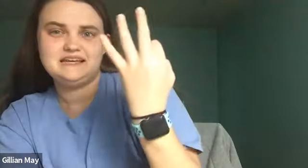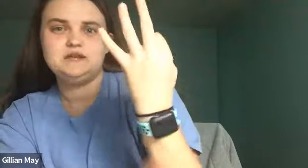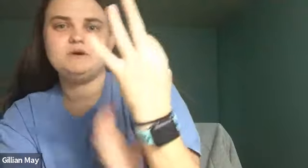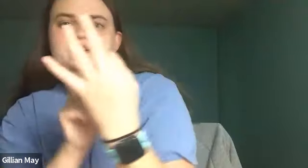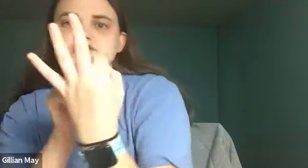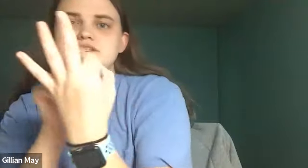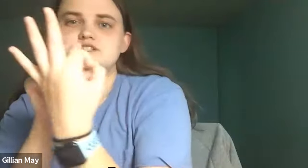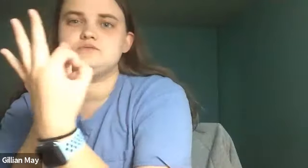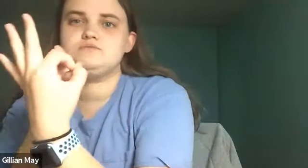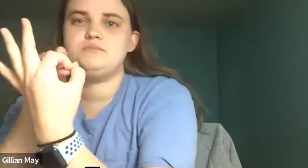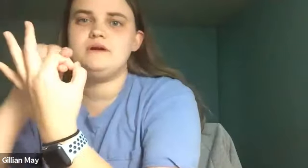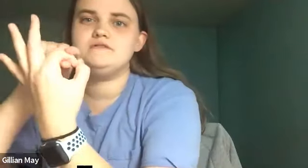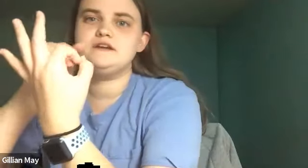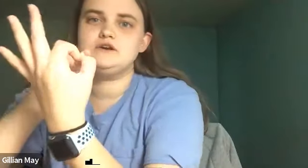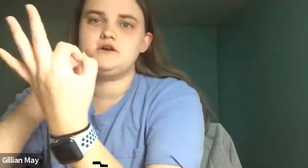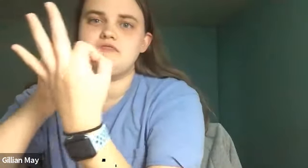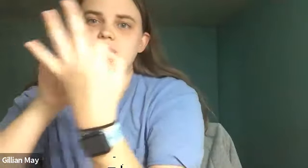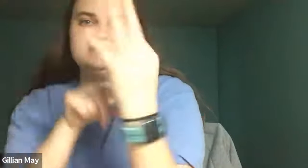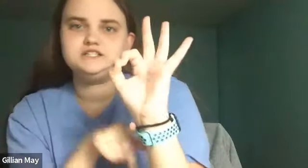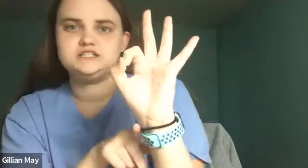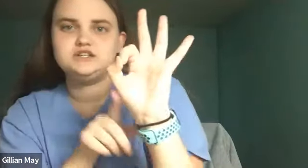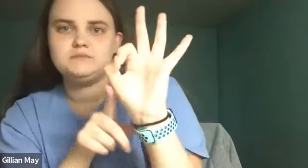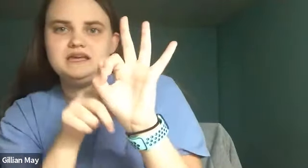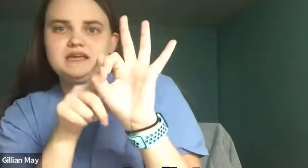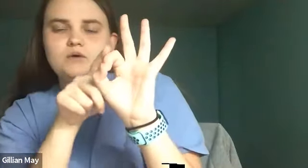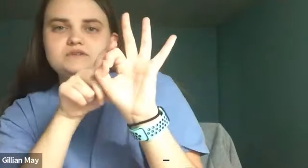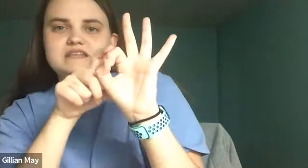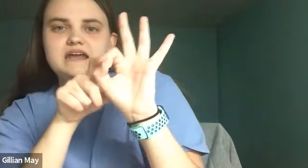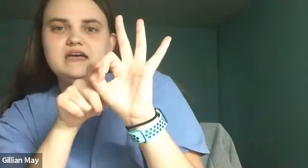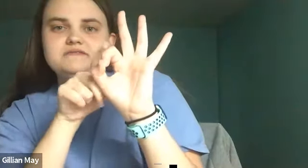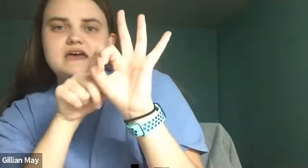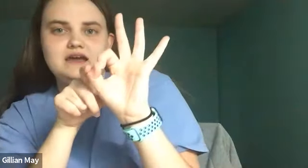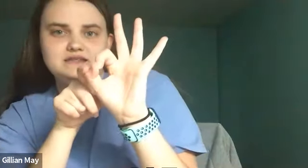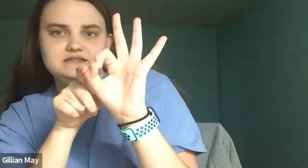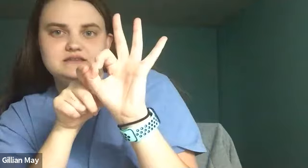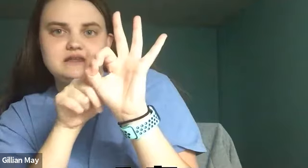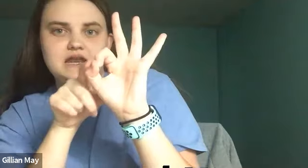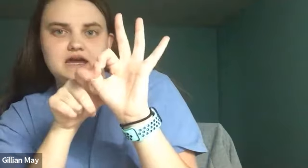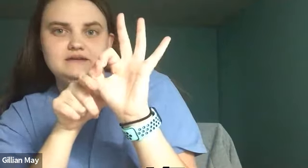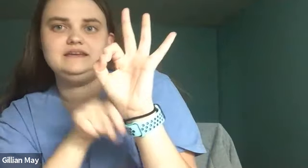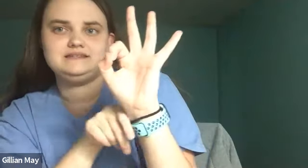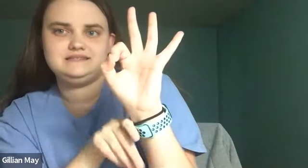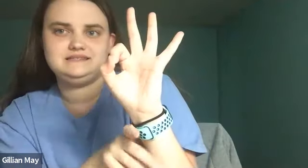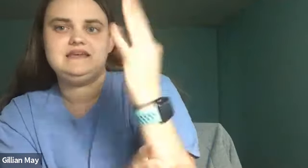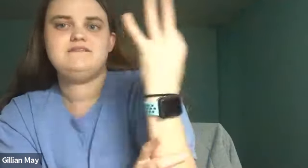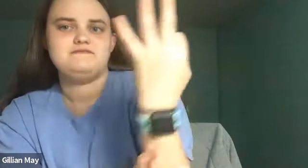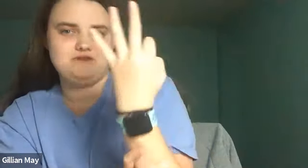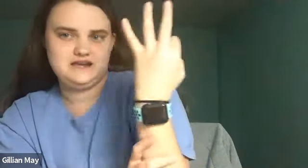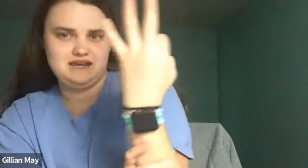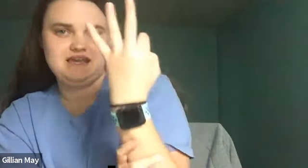And you want to make sure it's your pointer finger and your thumb touching. So you're making almost that F, that 9, yes.